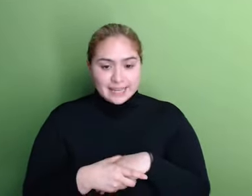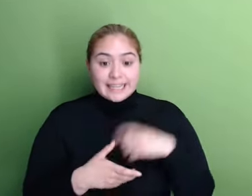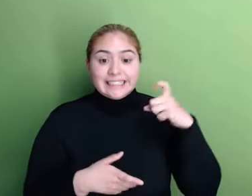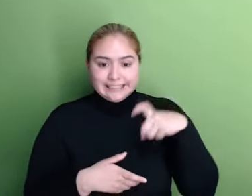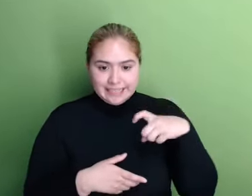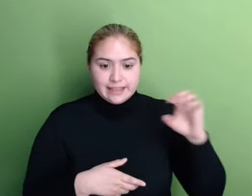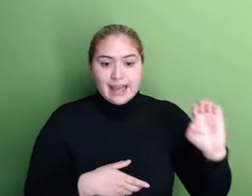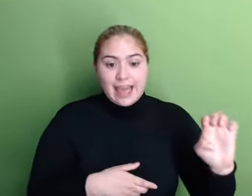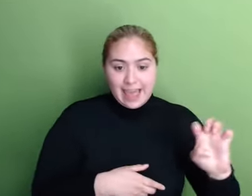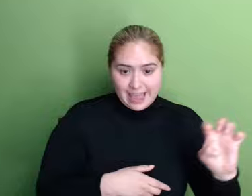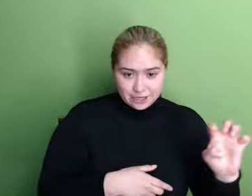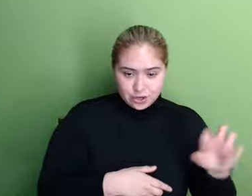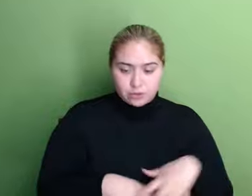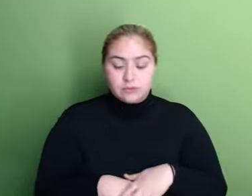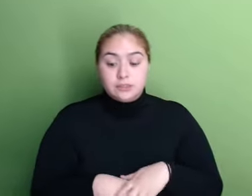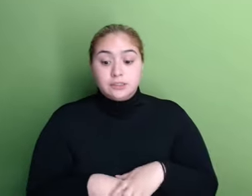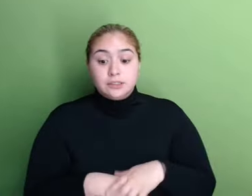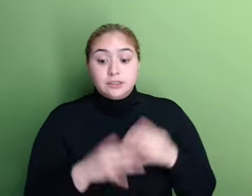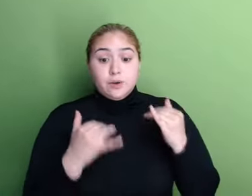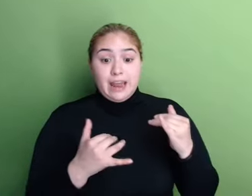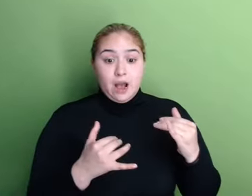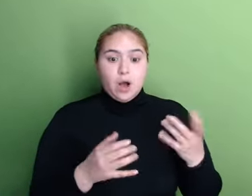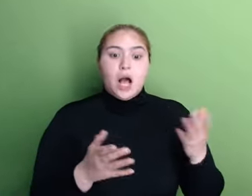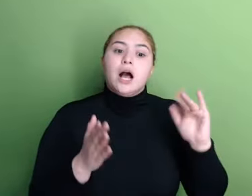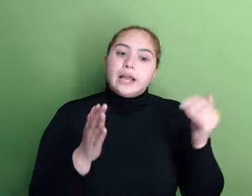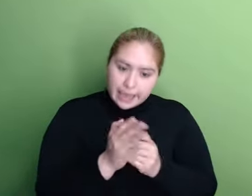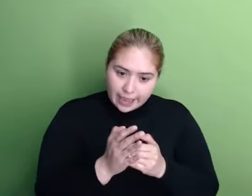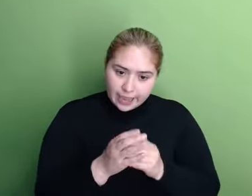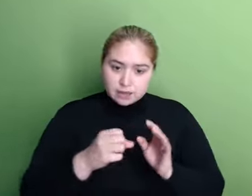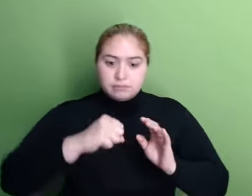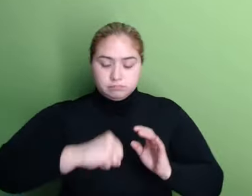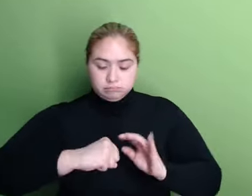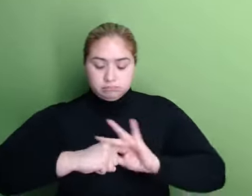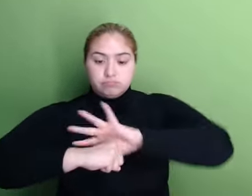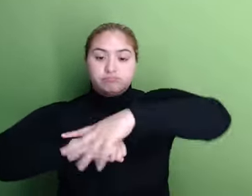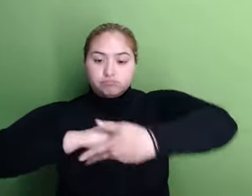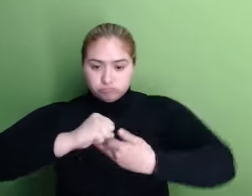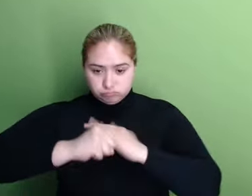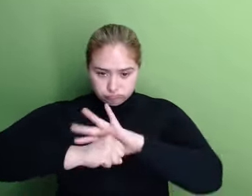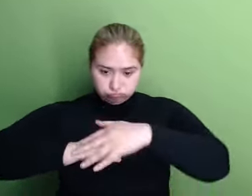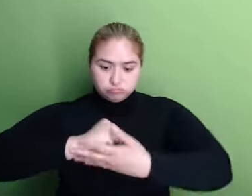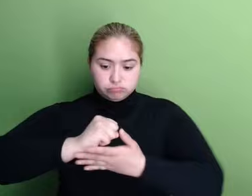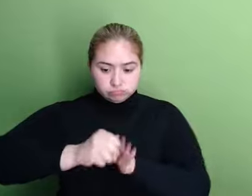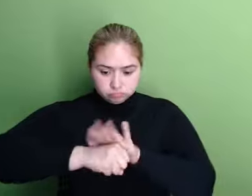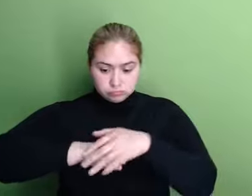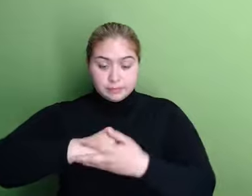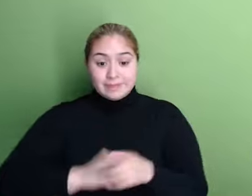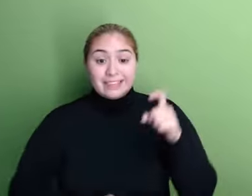your ectoderm and wrap your endo and mesoderm in your ectoderm. Now I'm going to need one more thing.